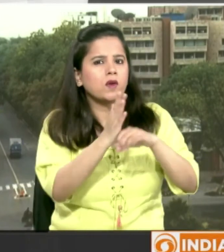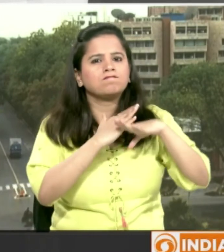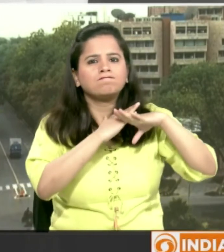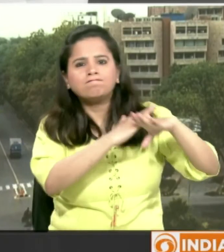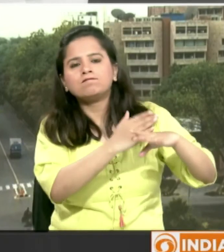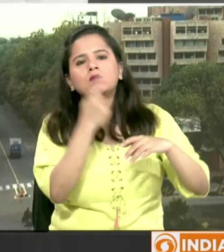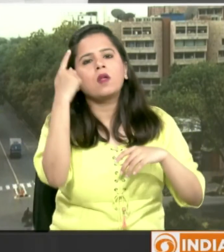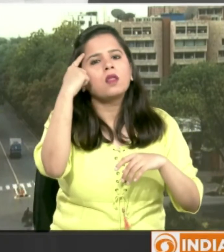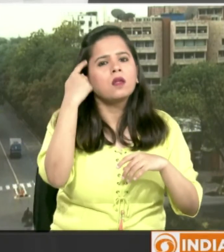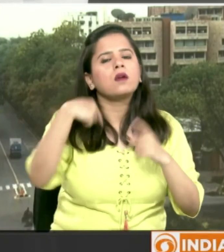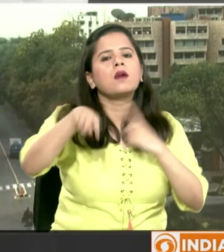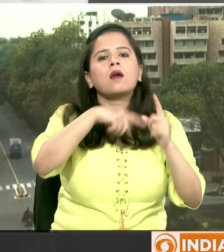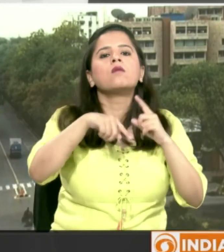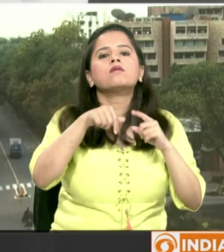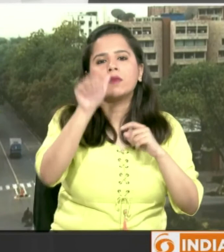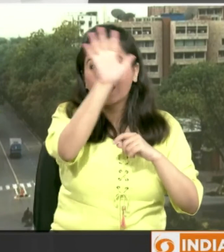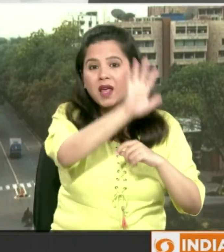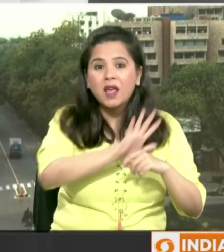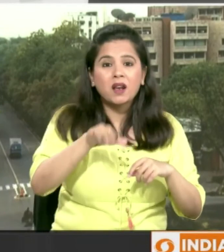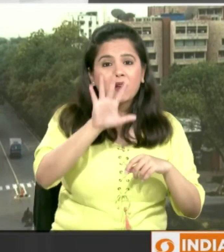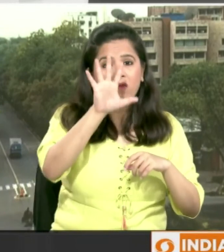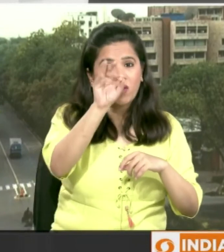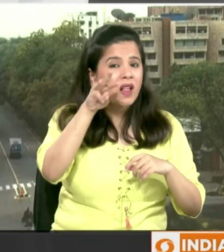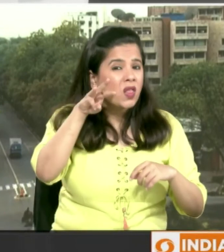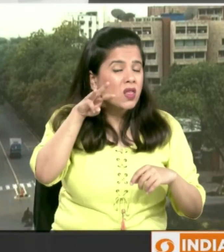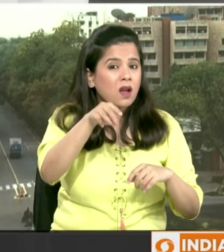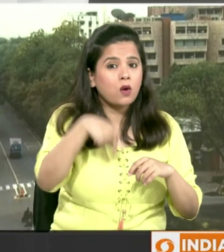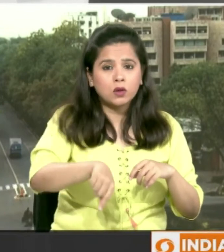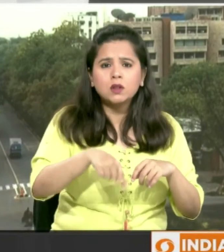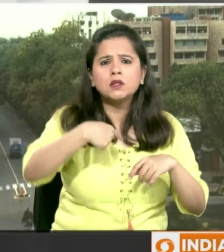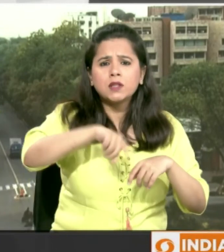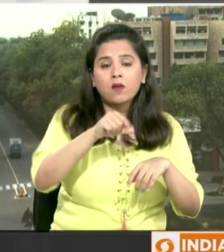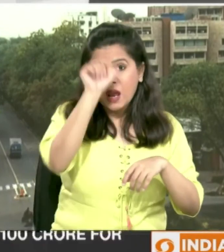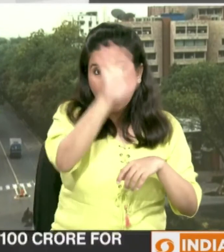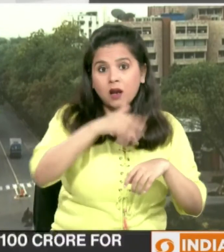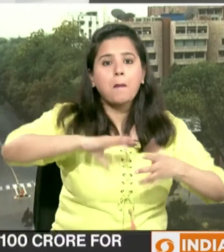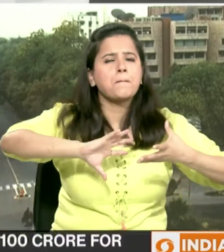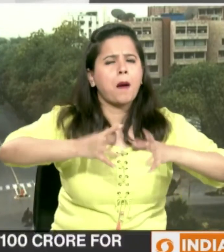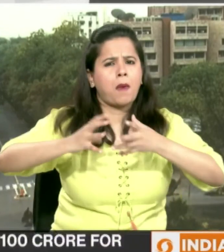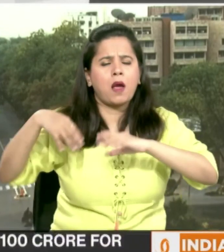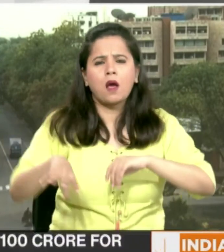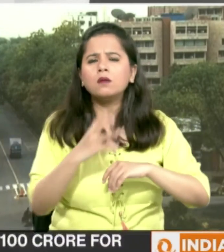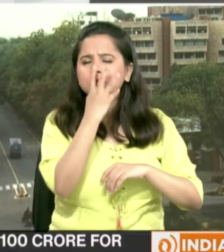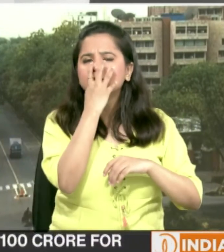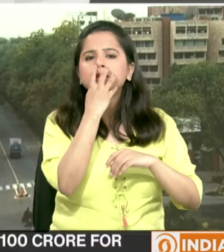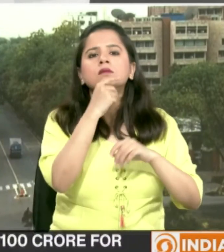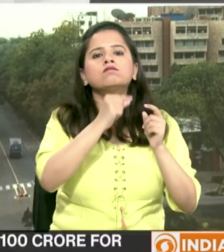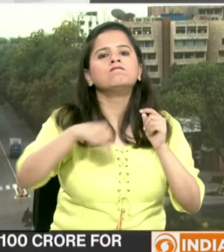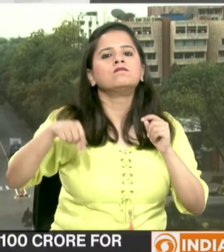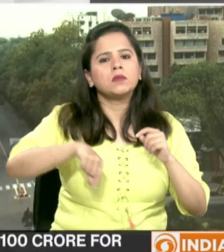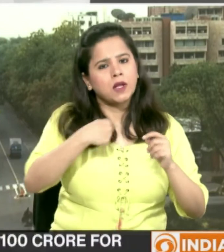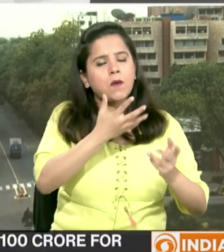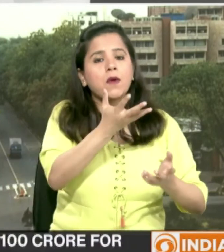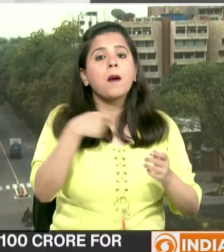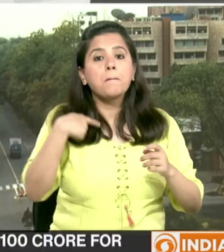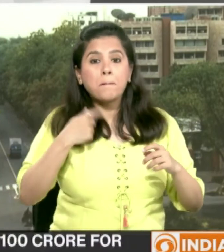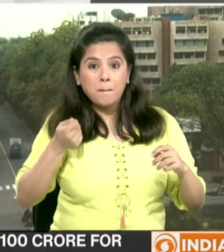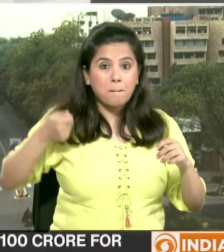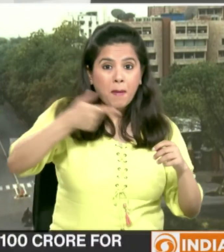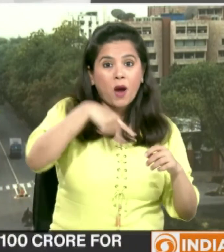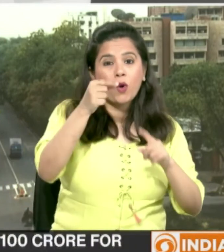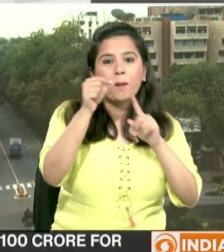COVID-19 cases across the country, 50,000 made in India ventilators will be purchased from the Prime Minister CARES